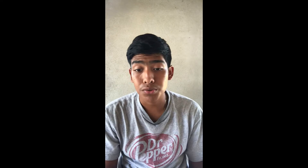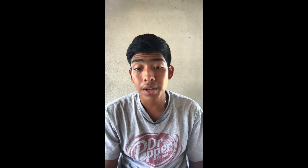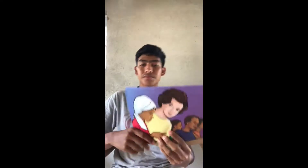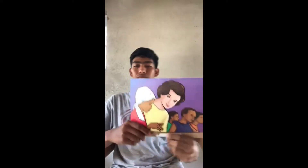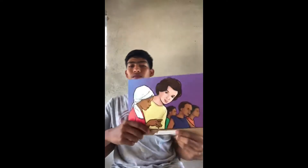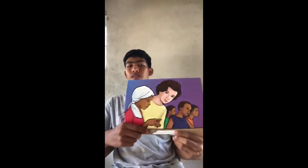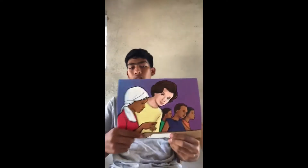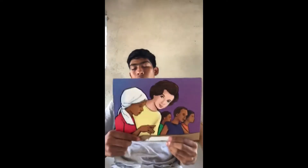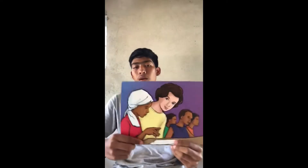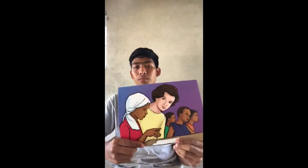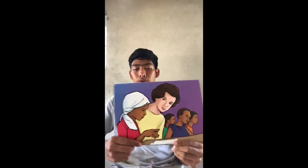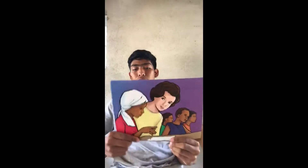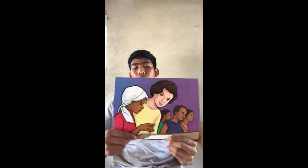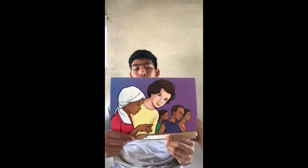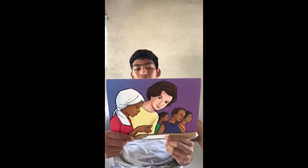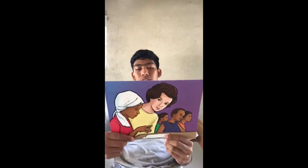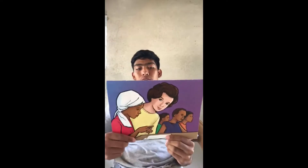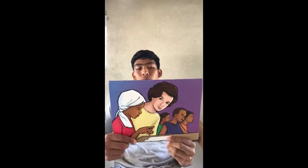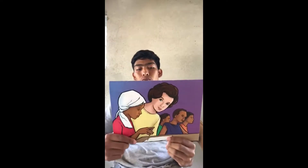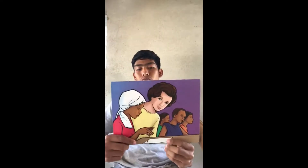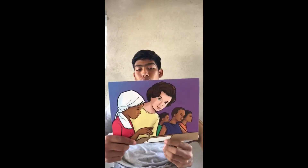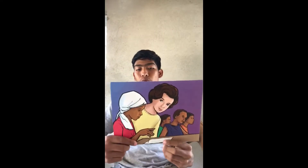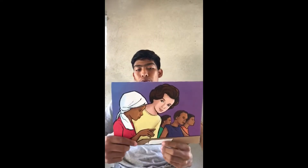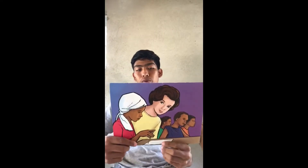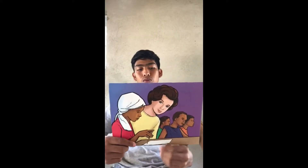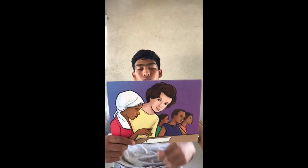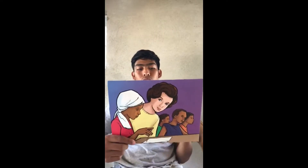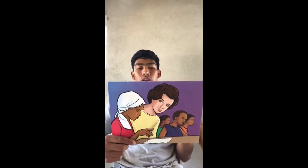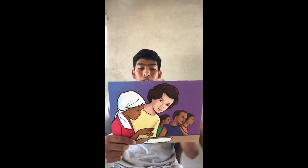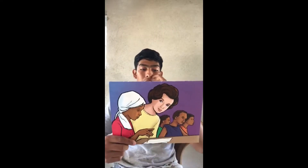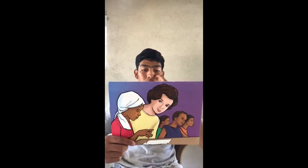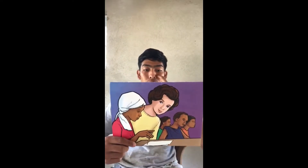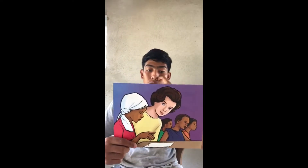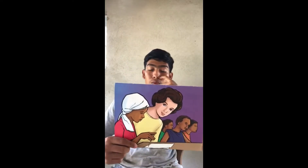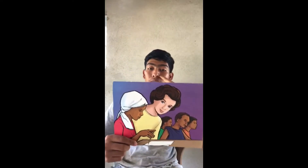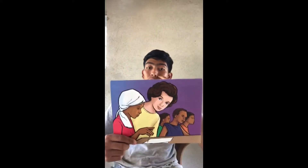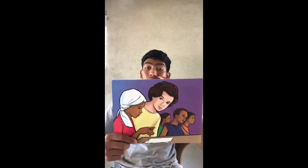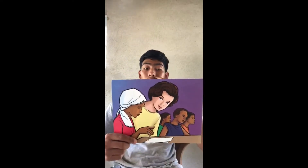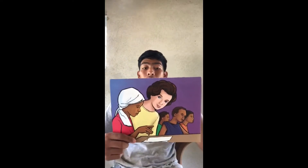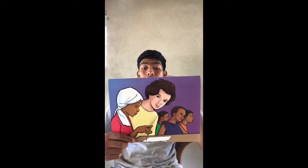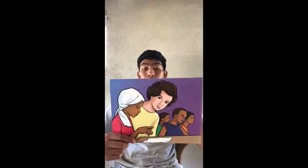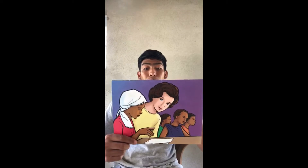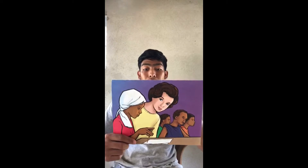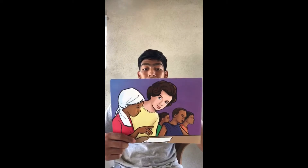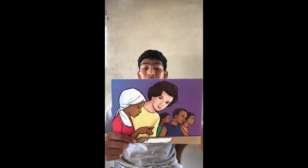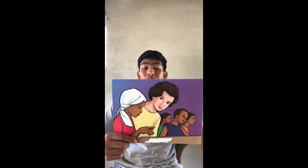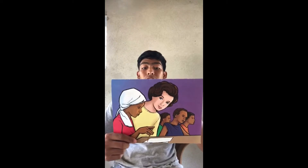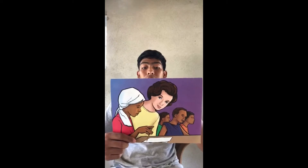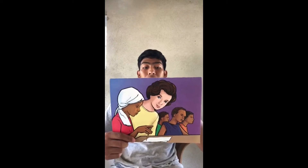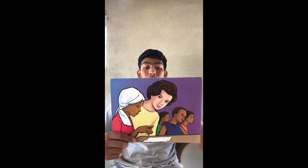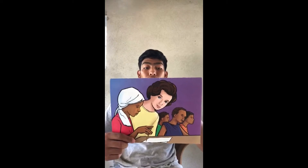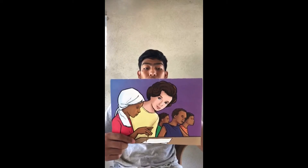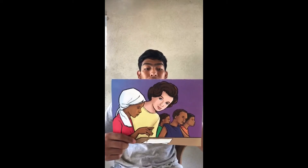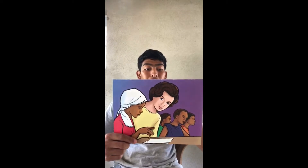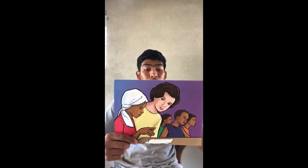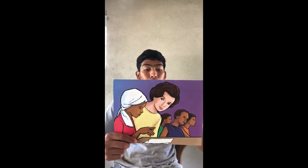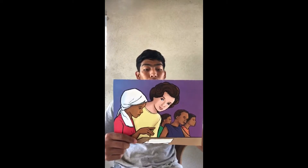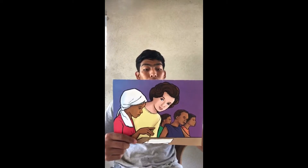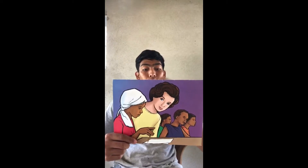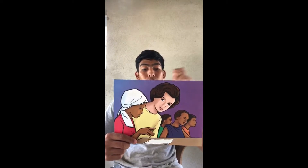right? But you know, Titi was so curious that she was willing and brave the bachelor find out for